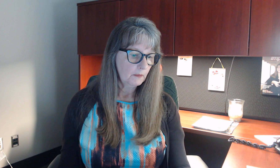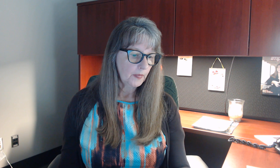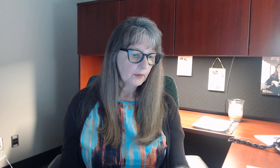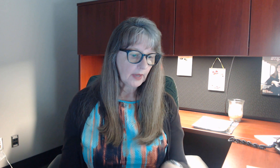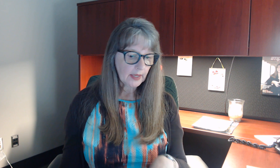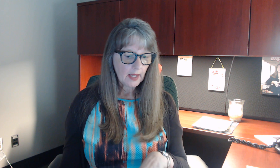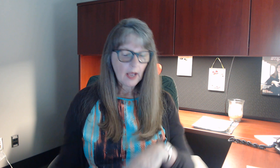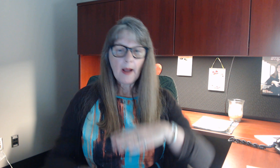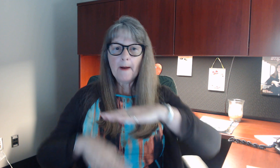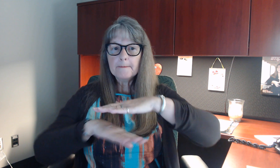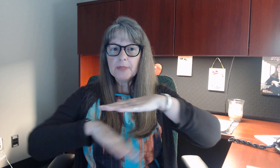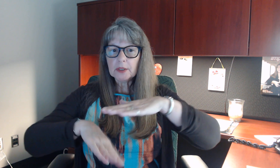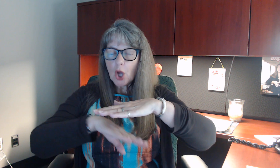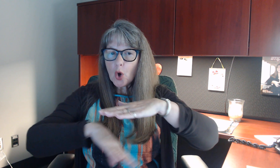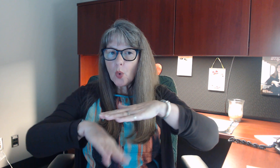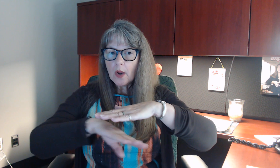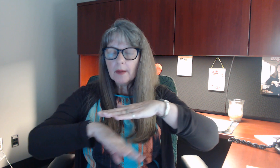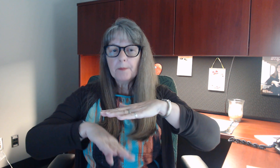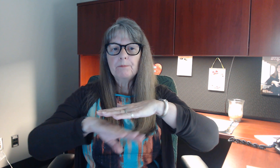Mm-hmm. Okay. Below.